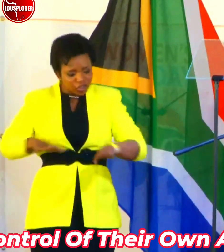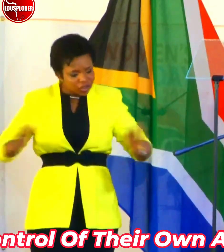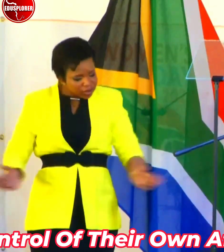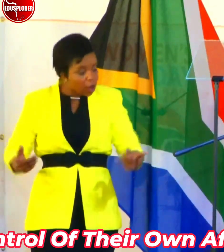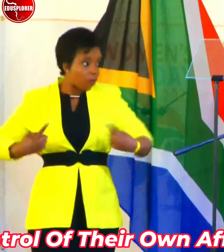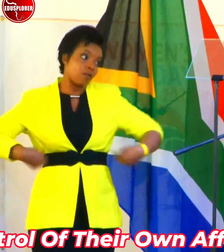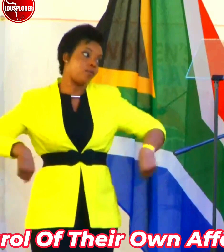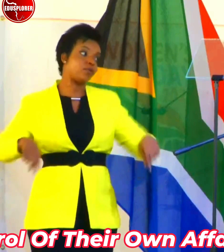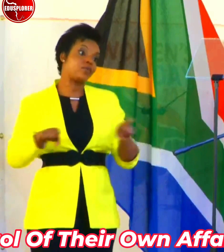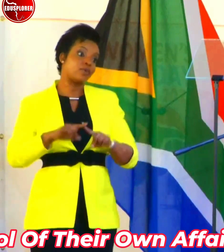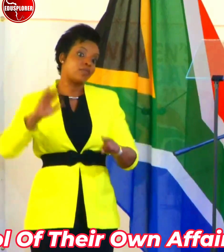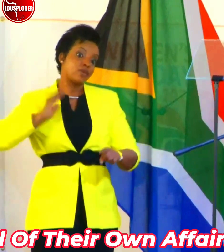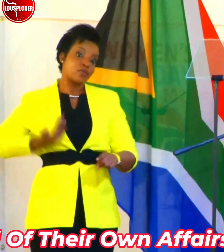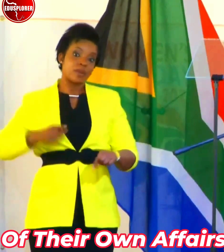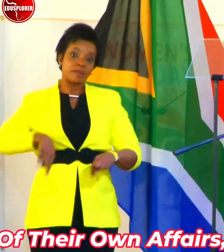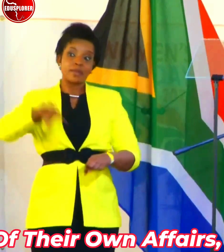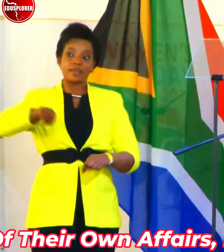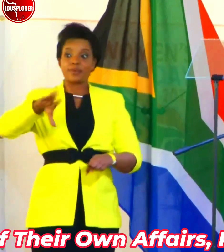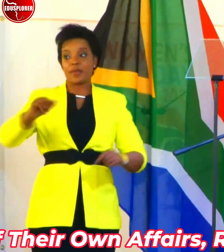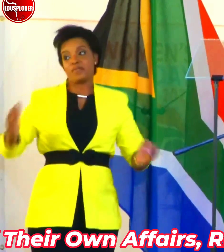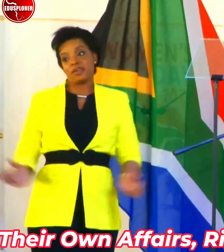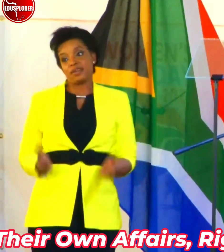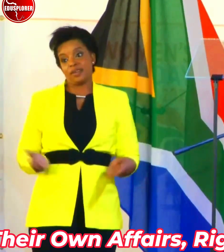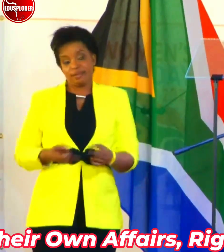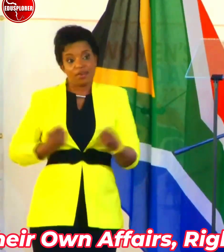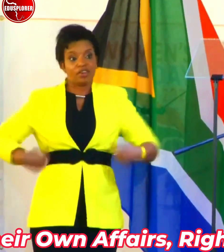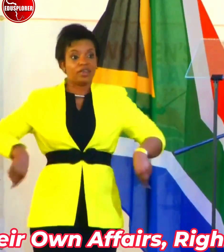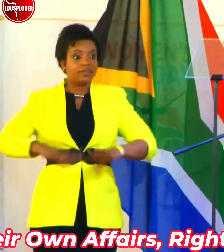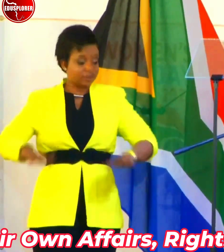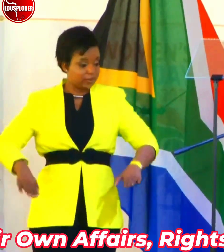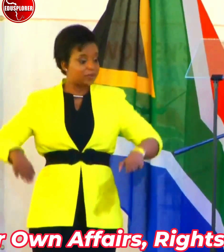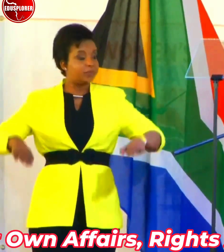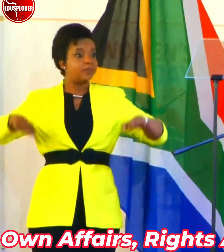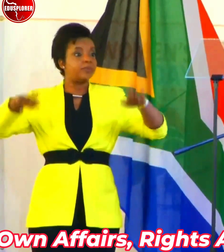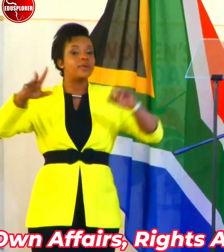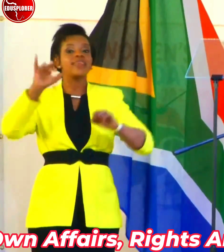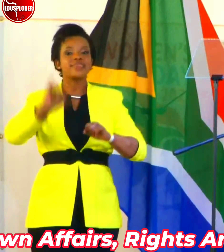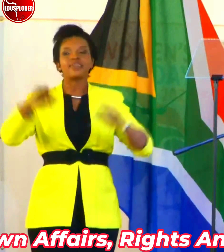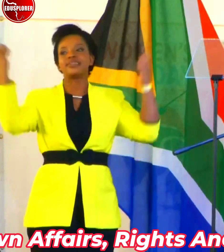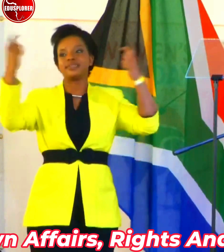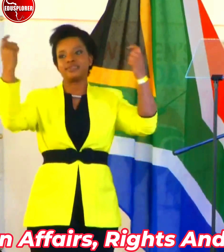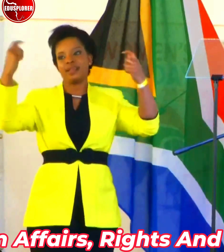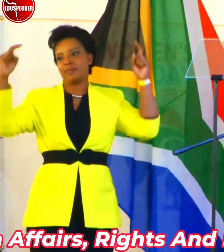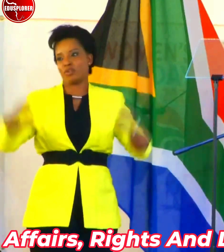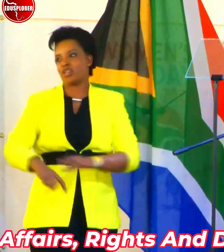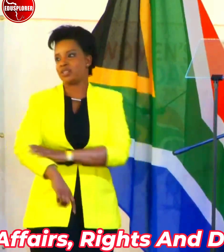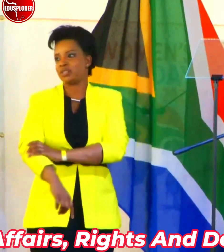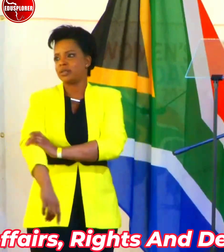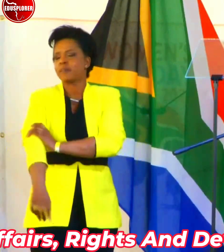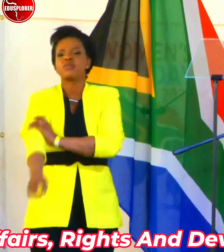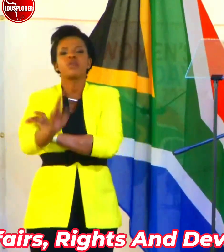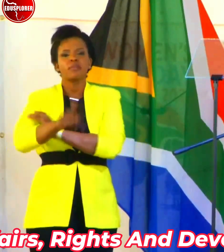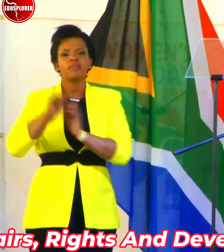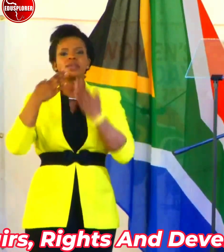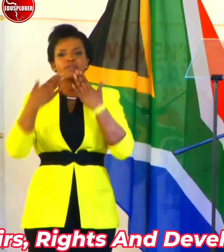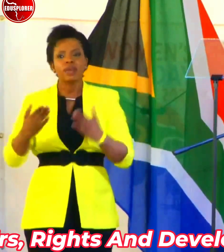up by the women of South Africa. And we must celebrate that. And we must thank the women of